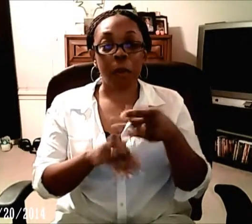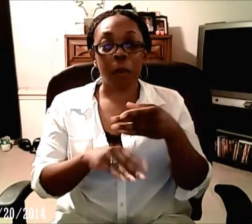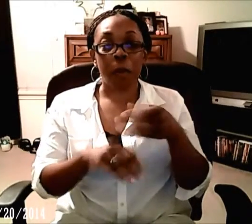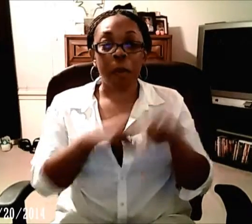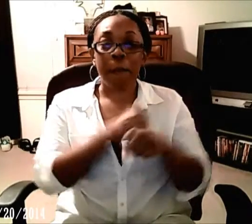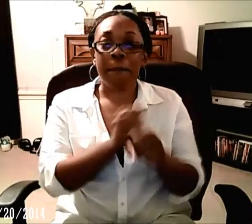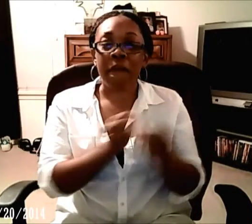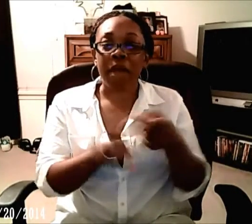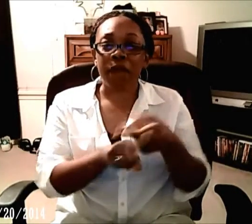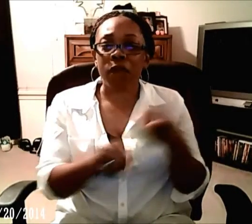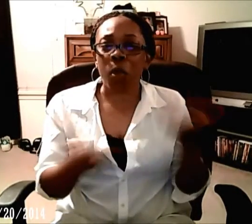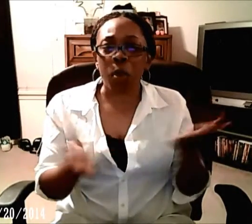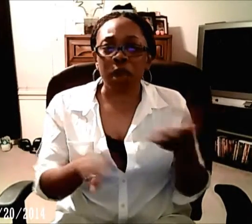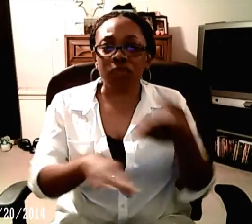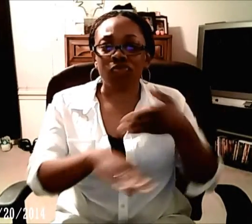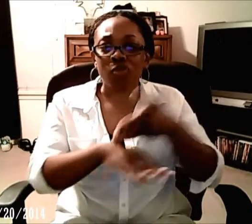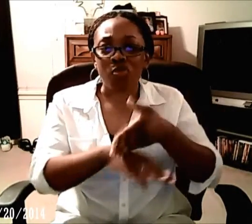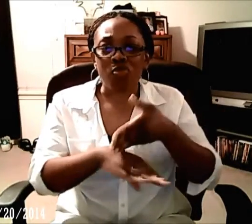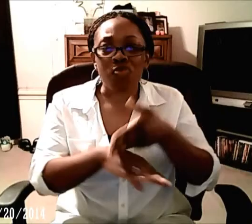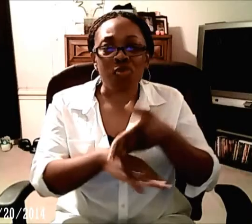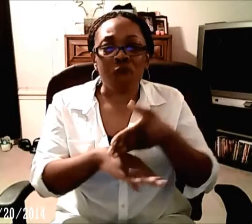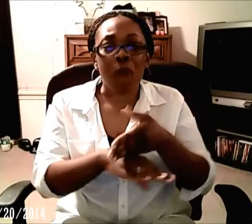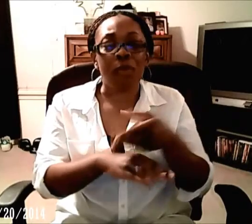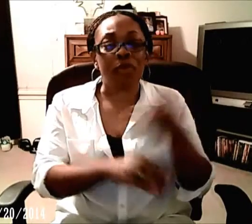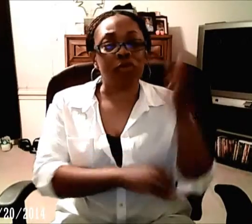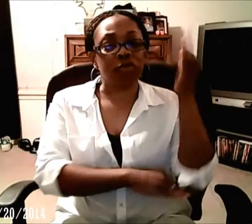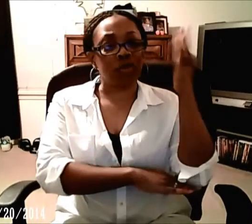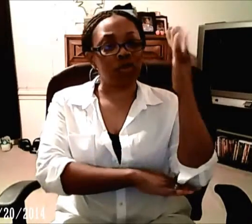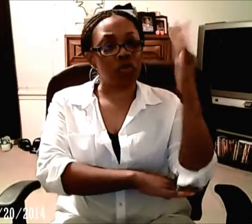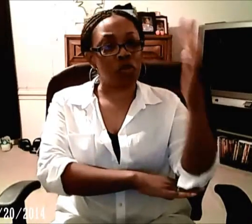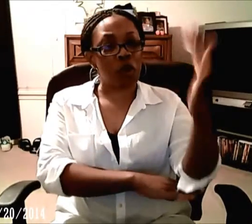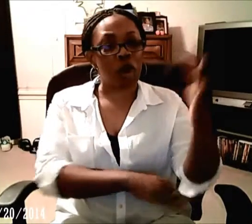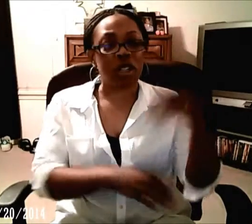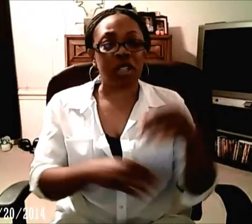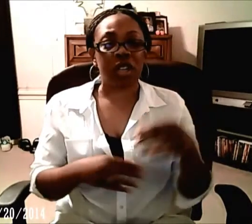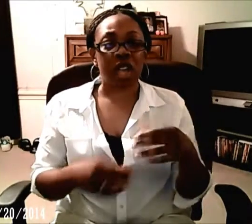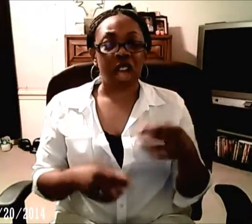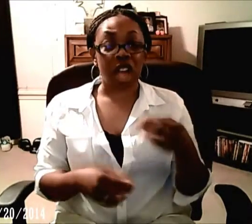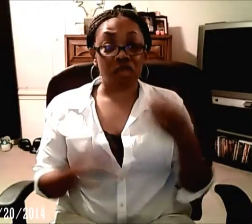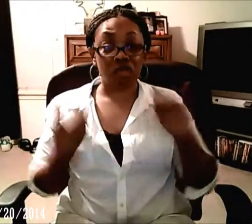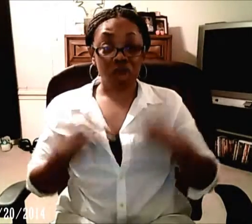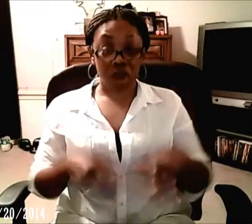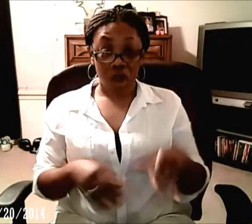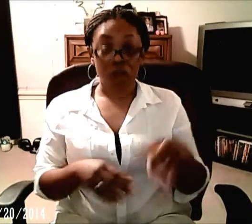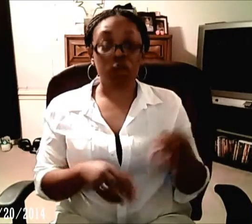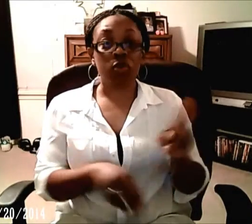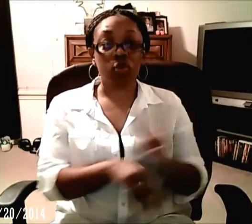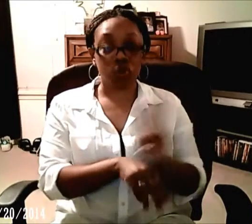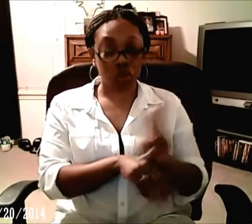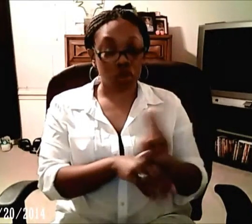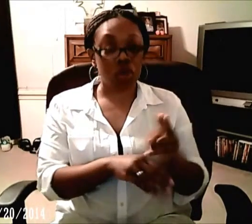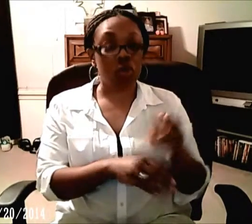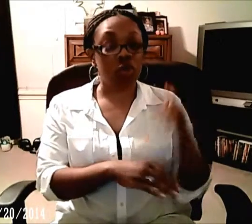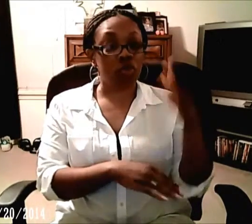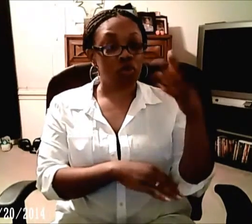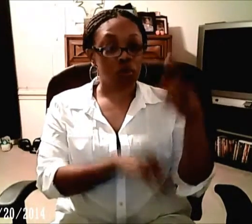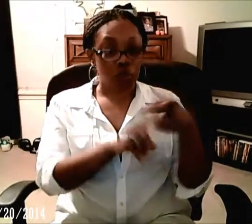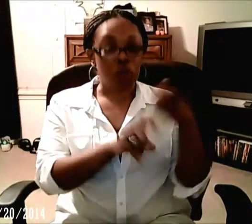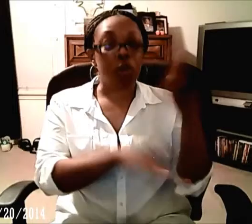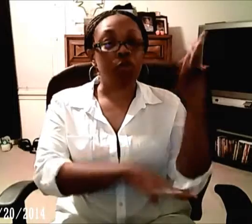actually make tree bark clothes that are waterproof, we learned about. And they also, of course, use animal skin because they have animals in the forest like bear